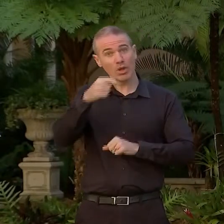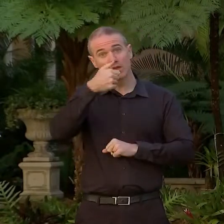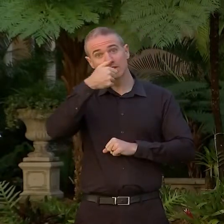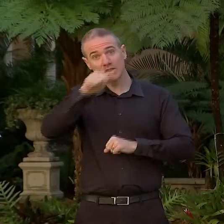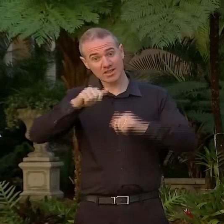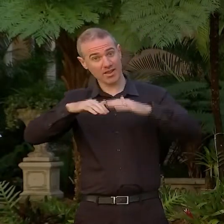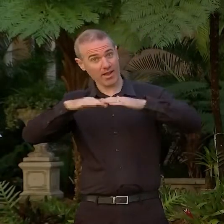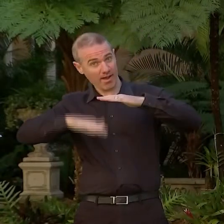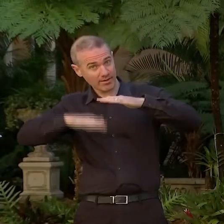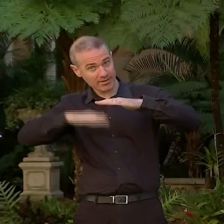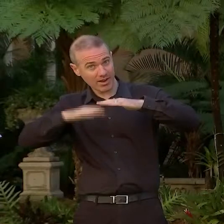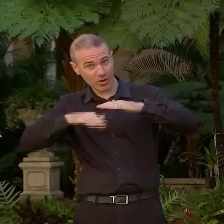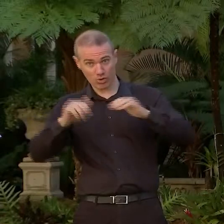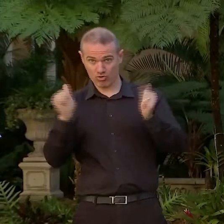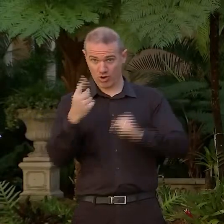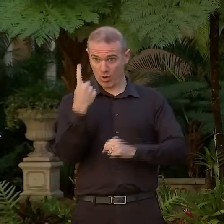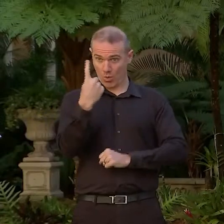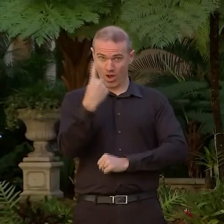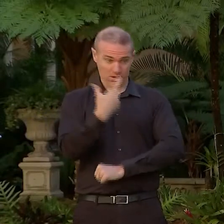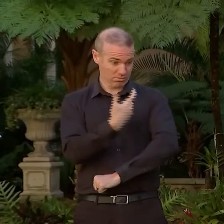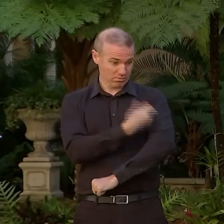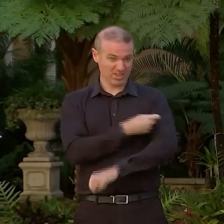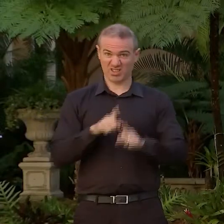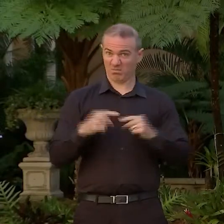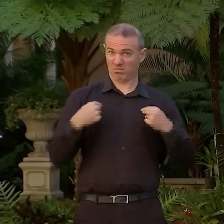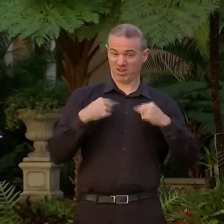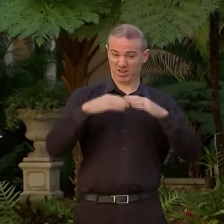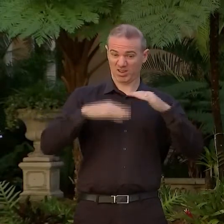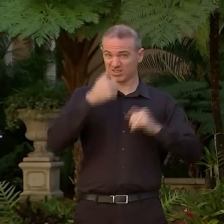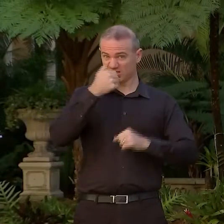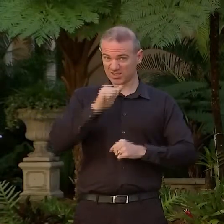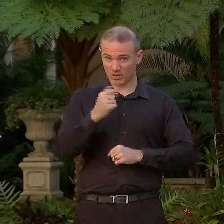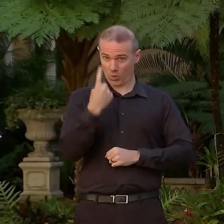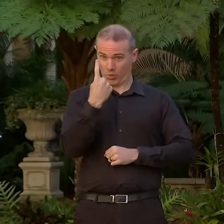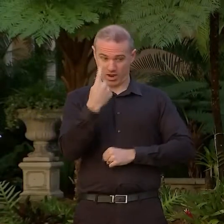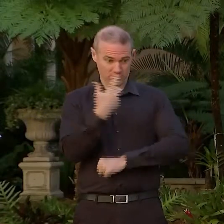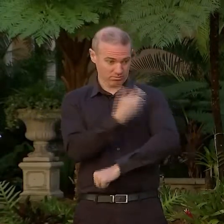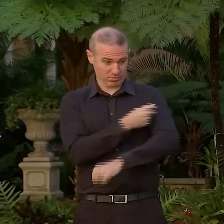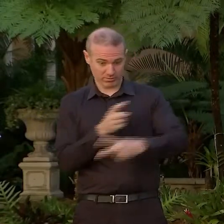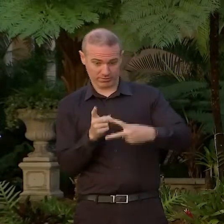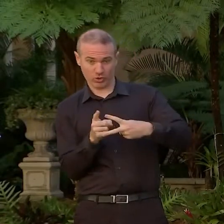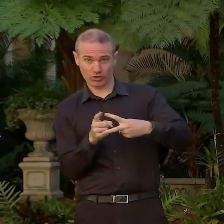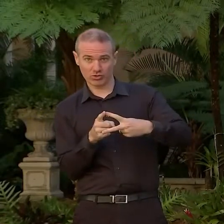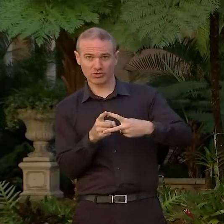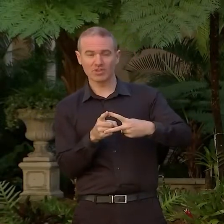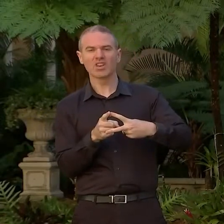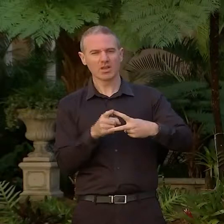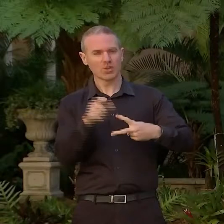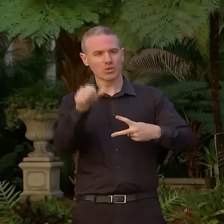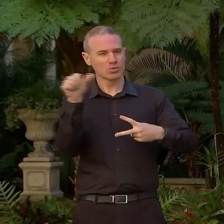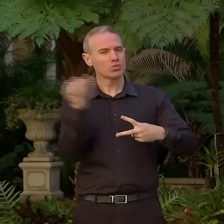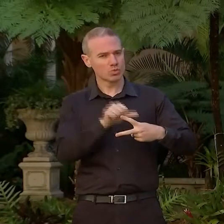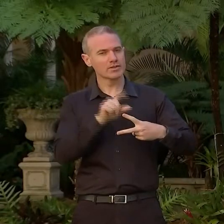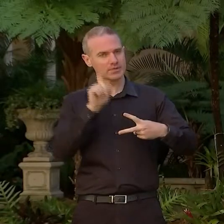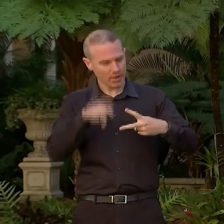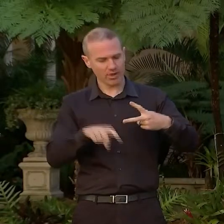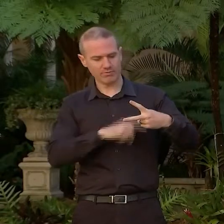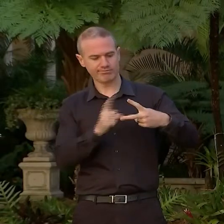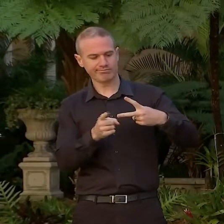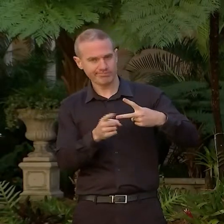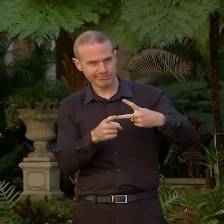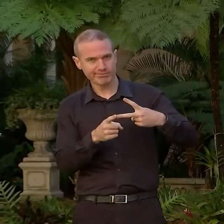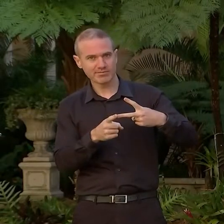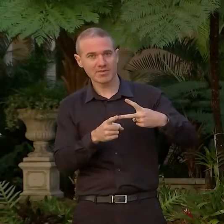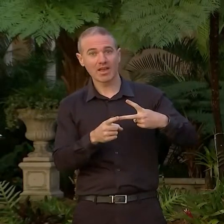already had 1 dose of AZ, like I have, then you should be going and getting your second dose as soon as you hit the